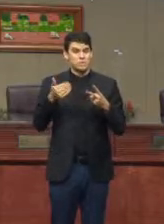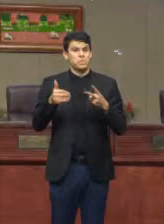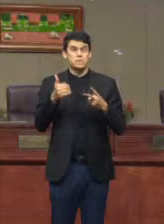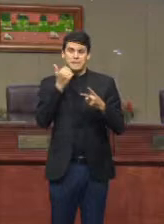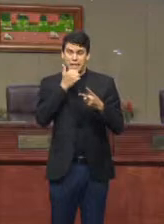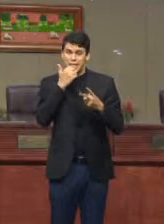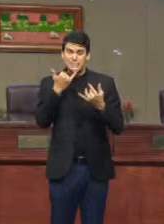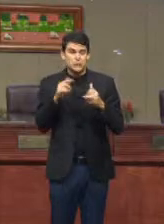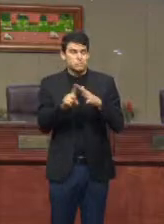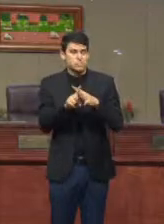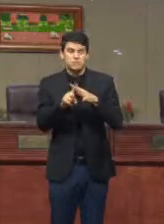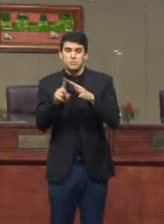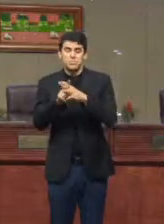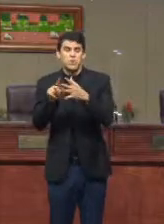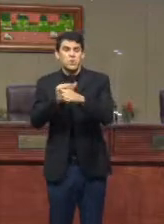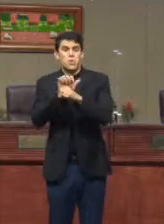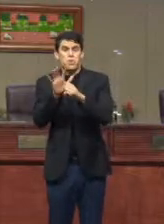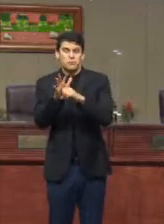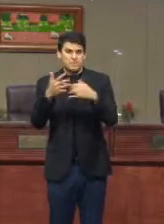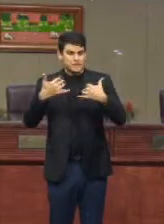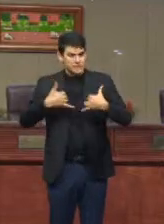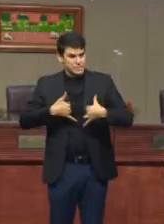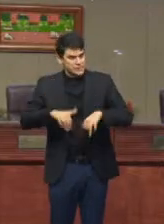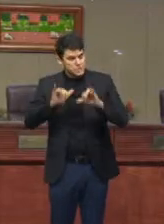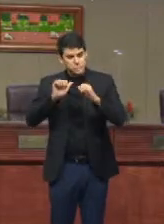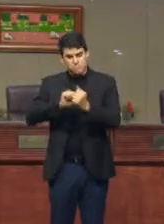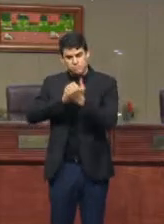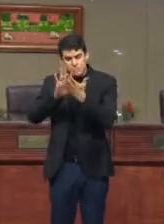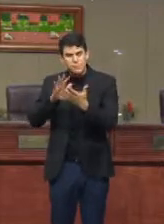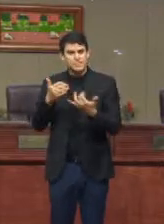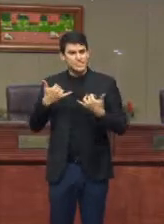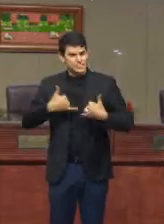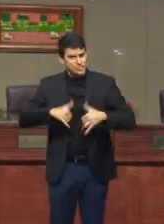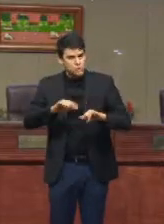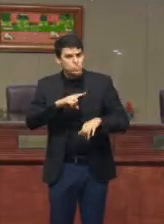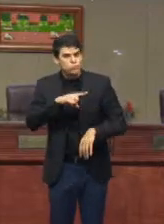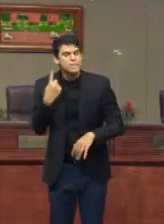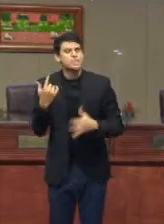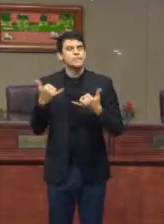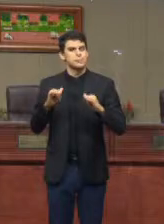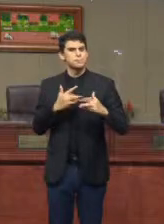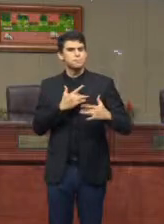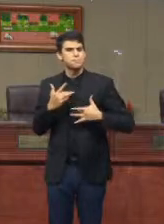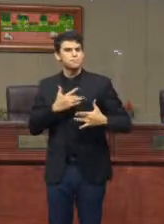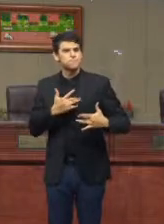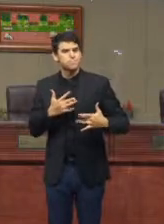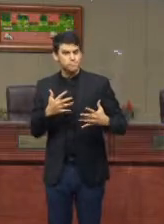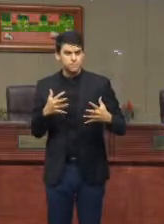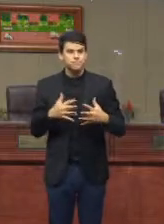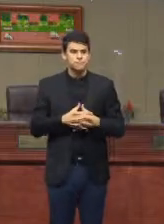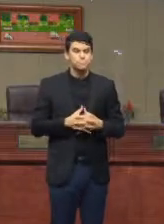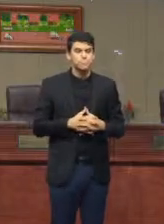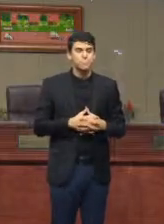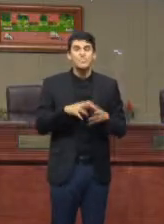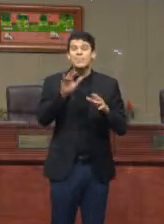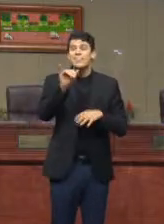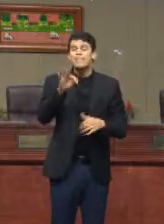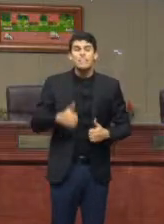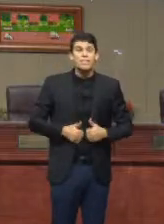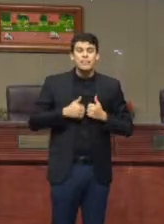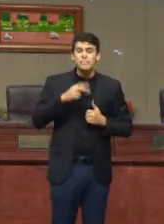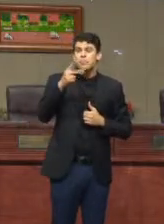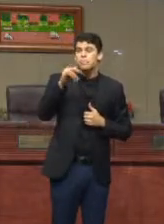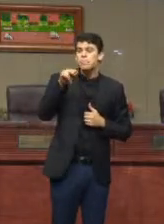a deadly virus that we have to be concerned about. If you are in Pine Hills, Rosemont,